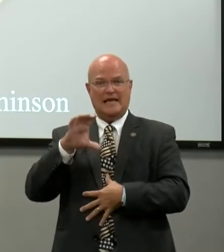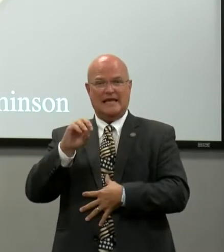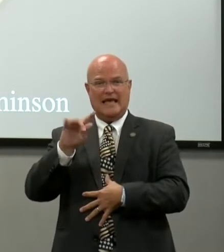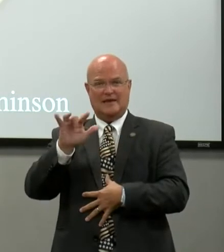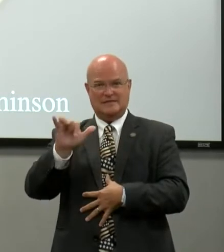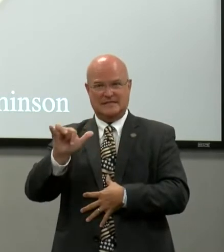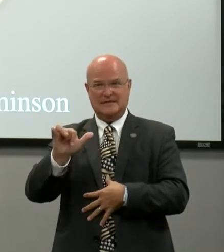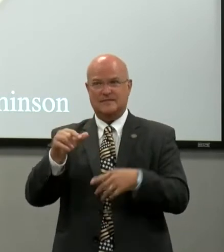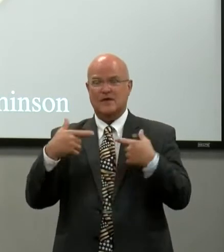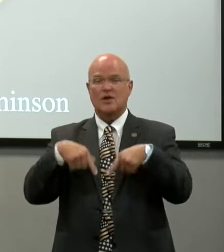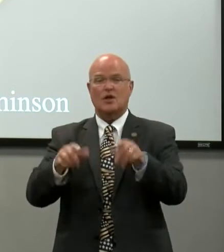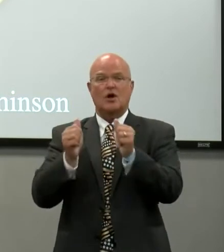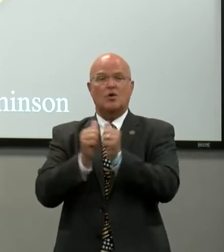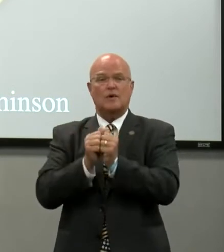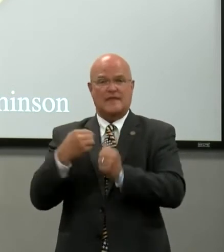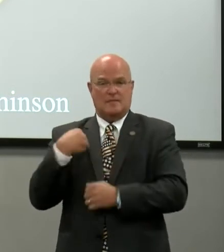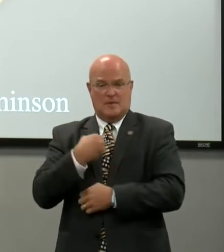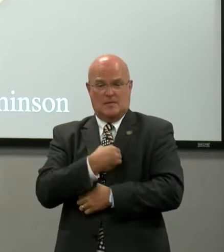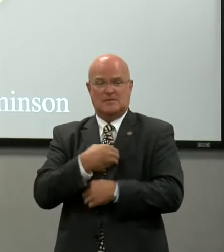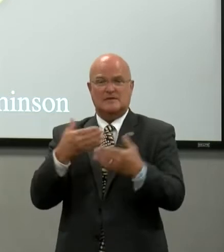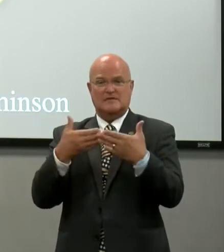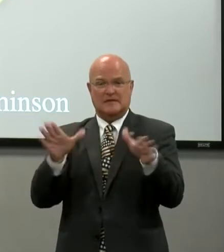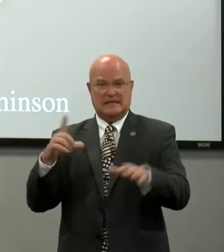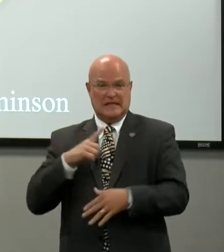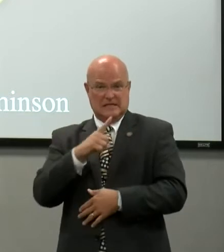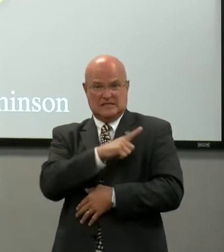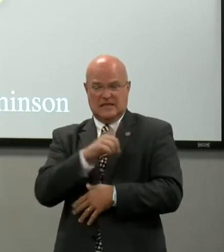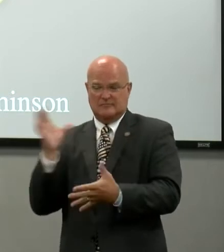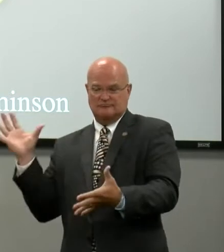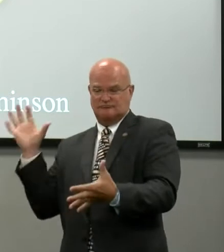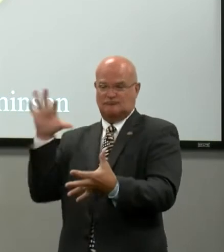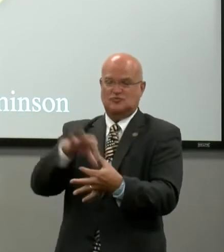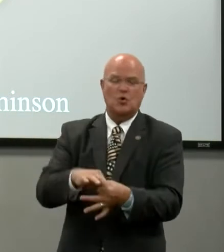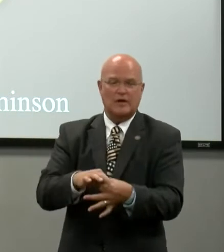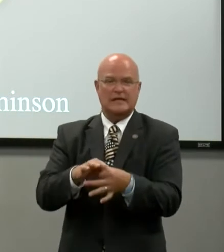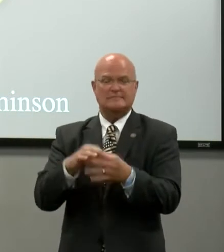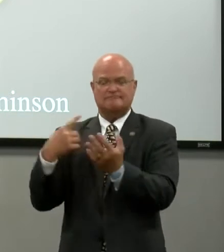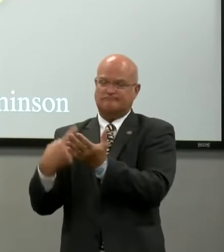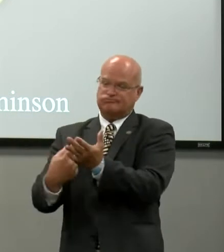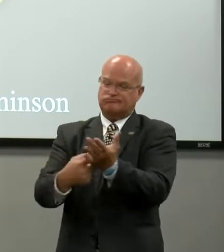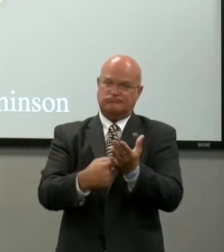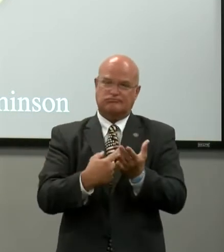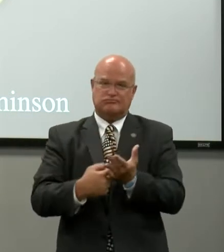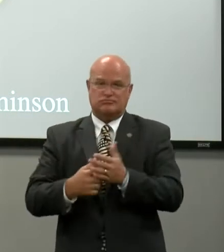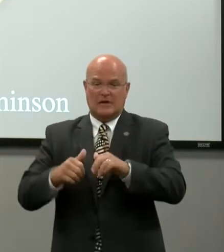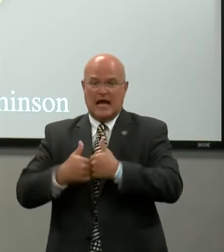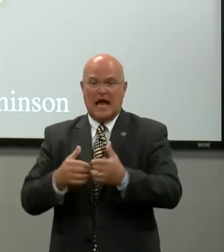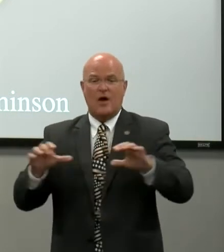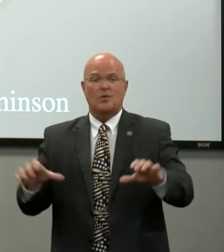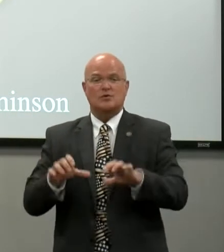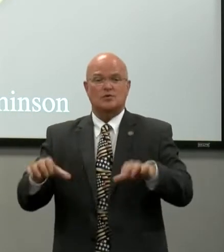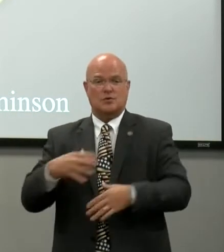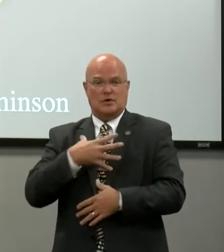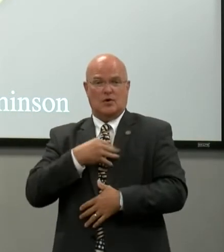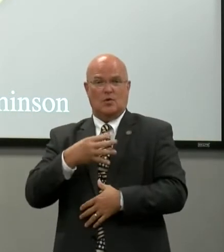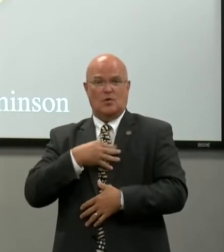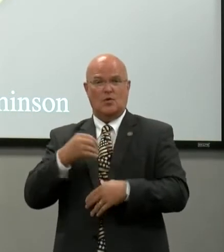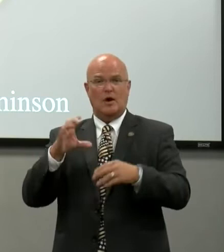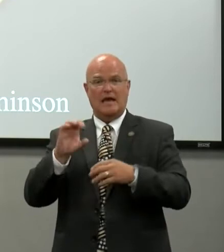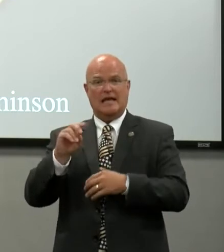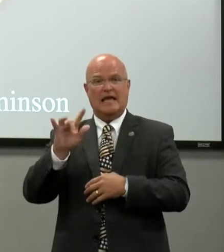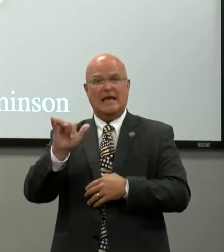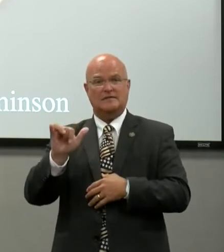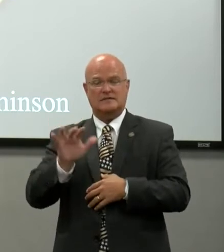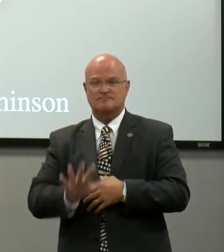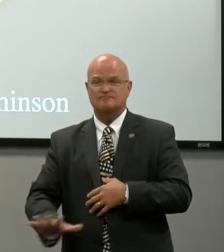with the members of the General Assembly, all joined in a discussion about how we're doing here in White County across